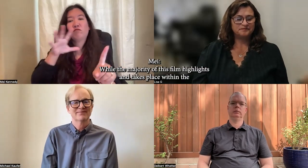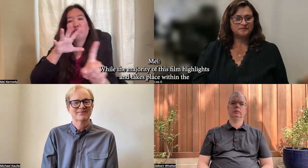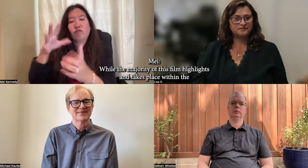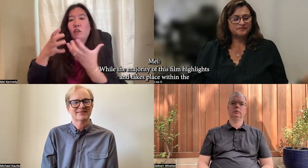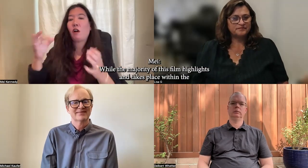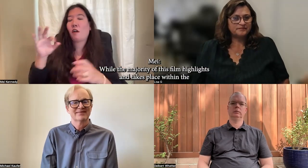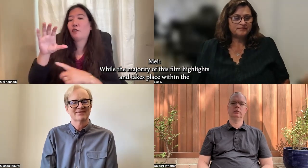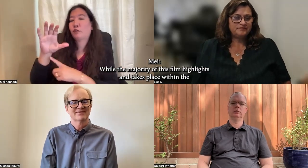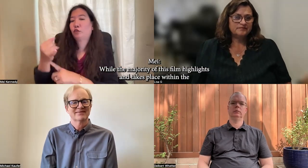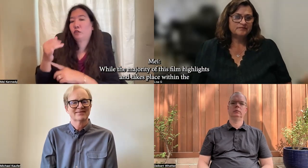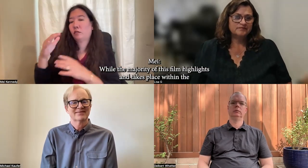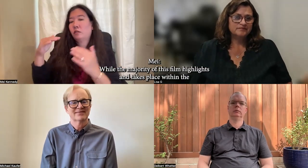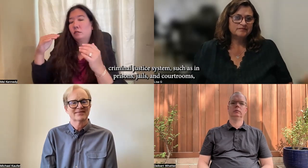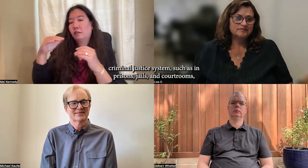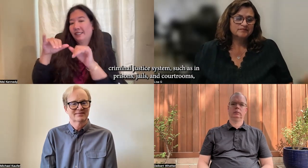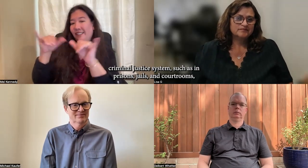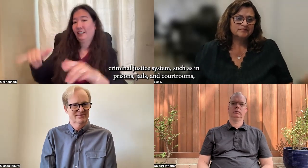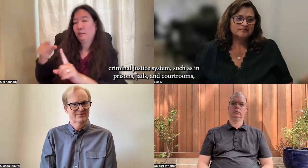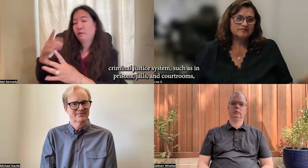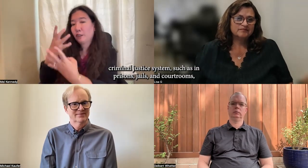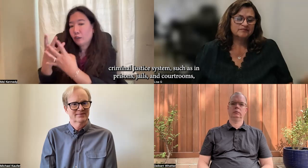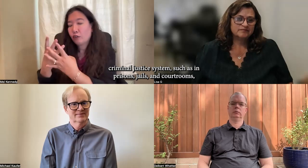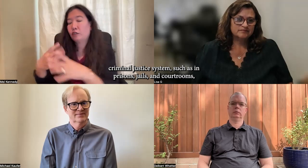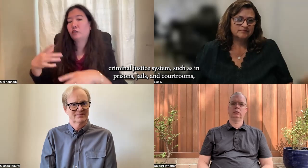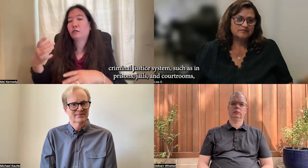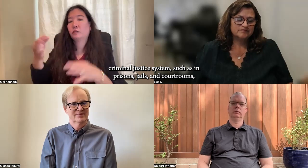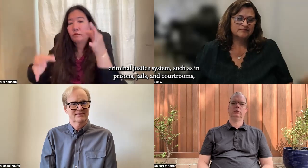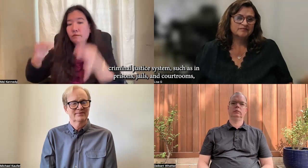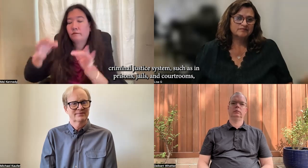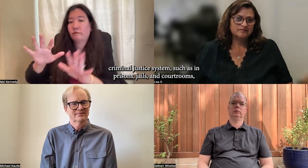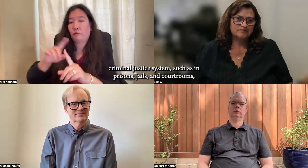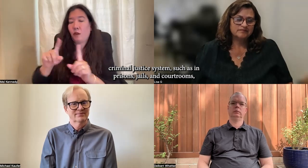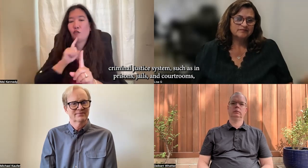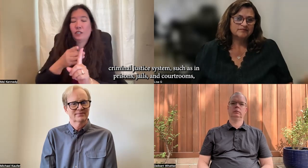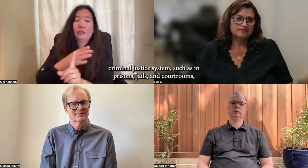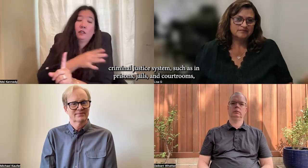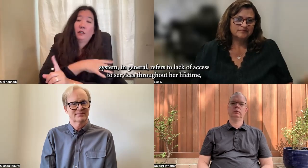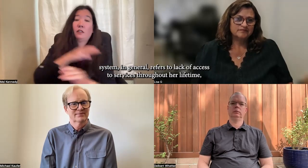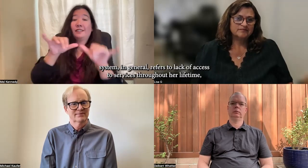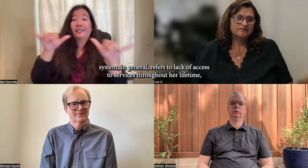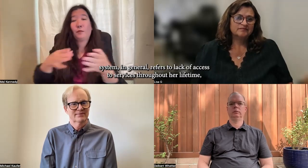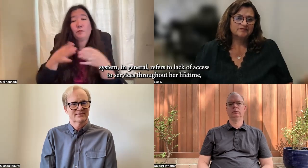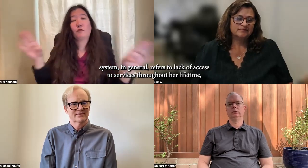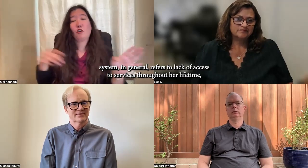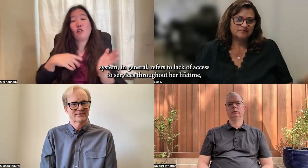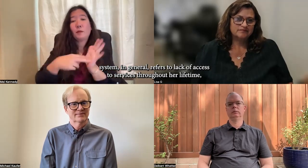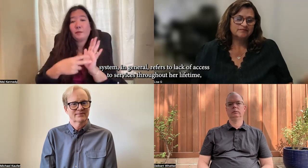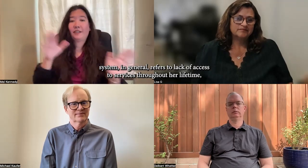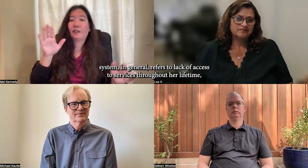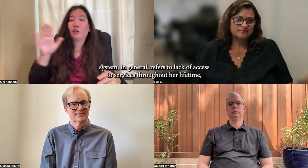While the majority of this film highlights and takes place within the criminal justice system, such as in prisons, jails, and courtrooms, system in general refers to lack